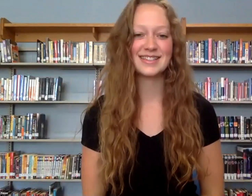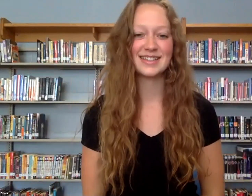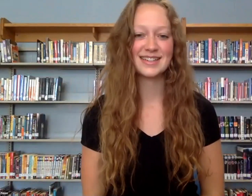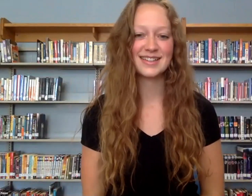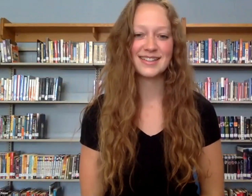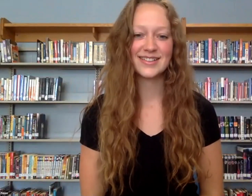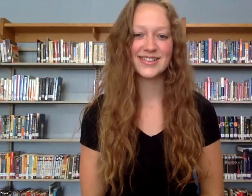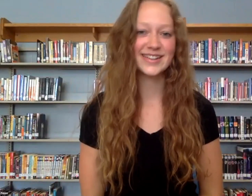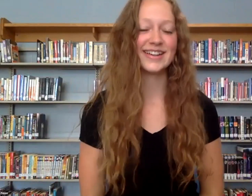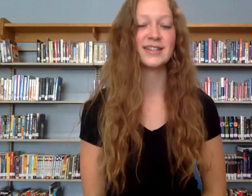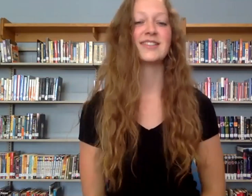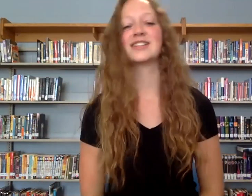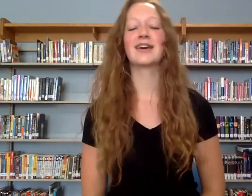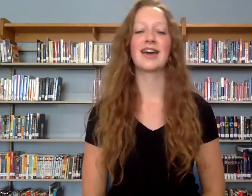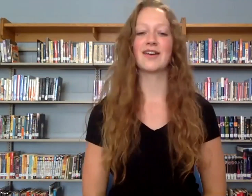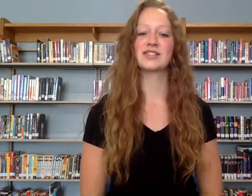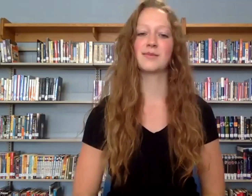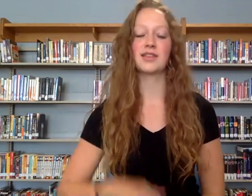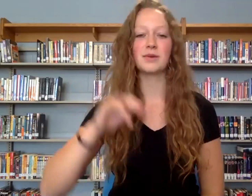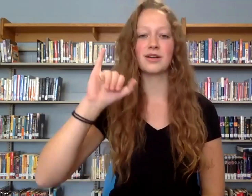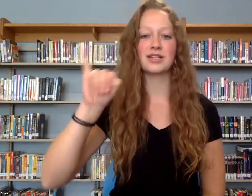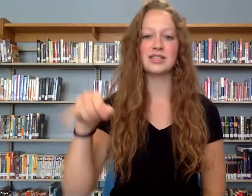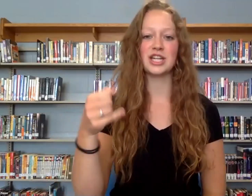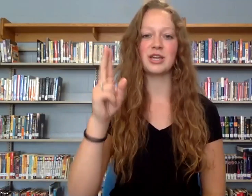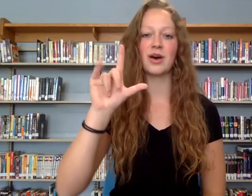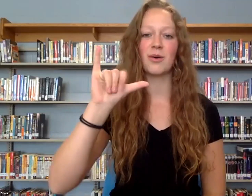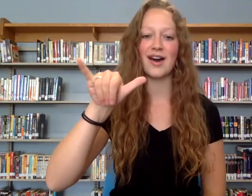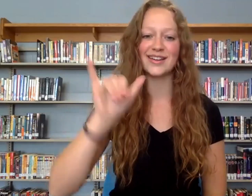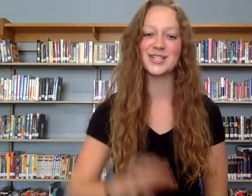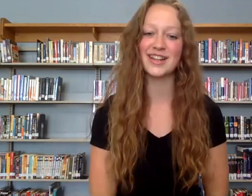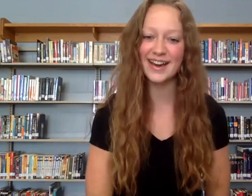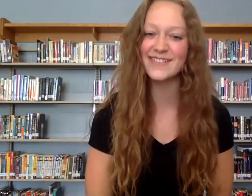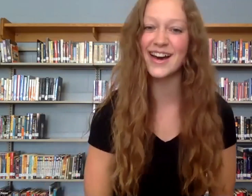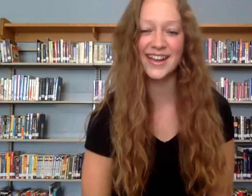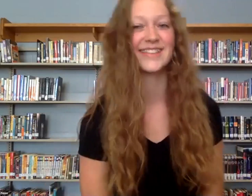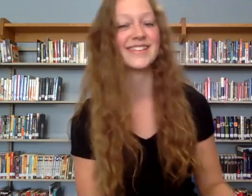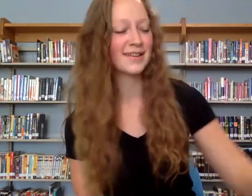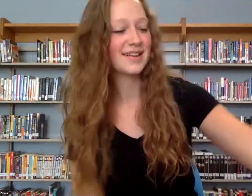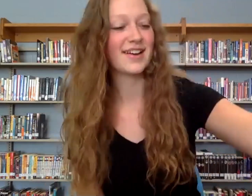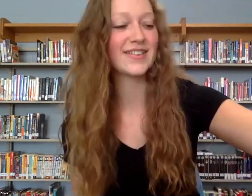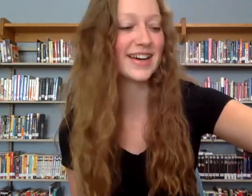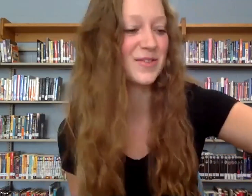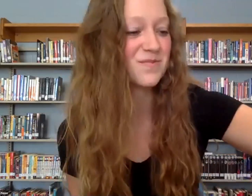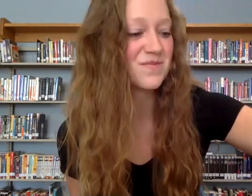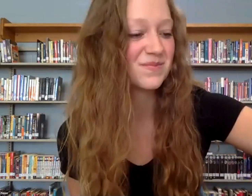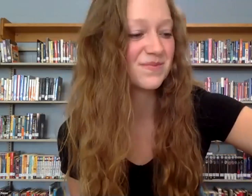in there. Good. You can tell I kind of have a summer theme going. July. July, you got it. All right. I think Jay